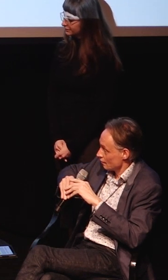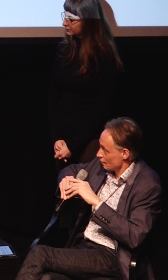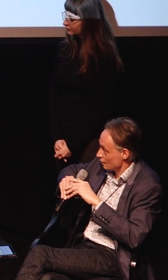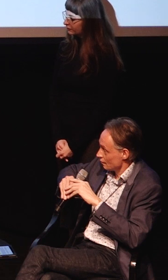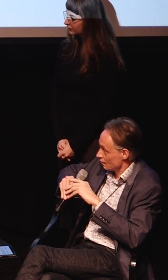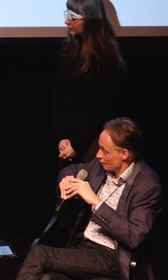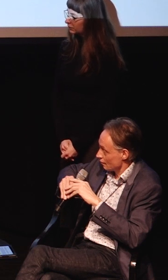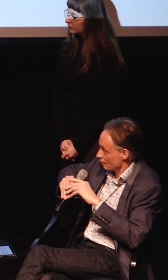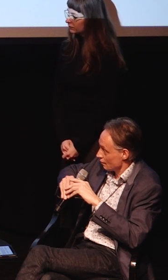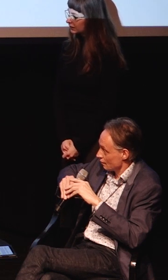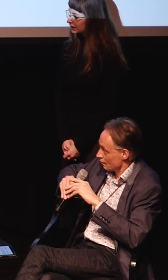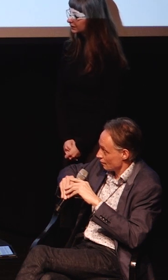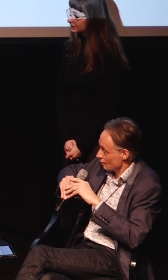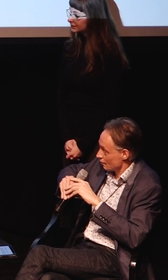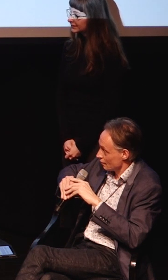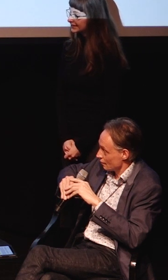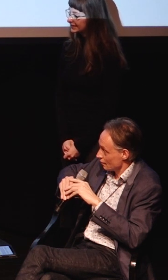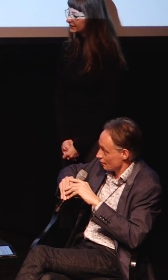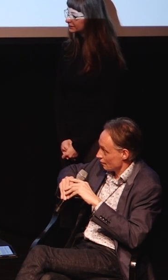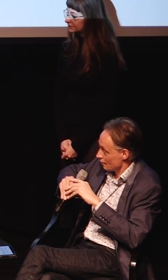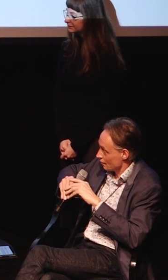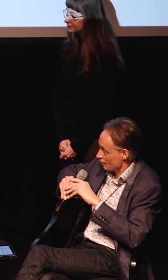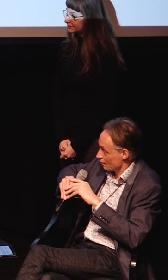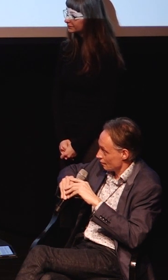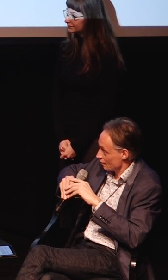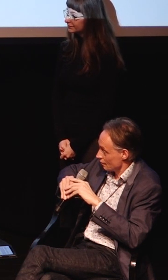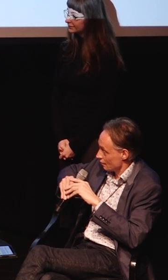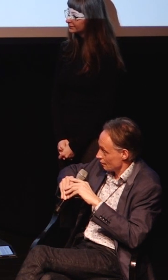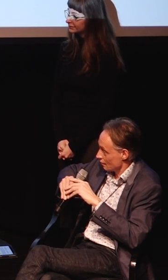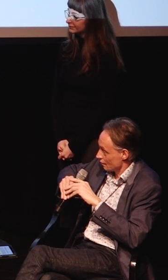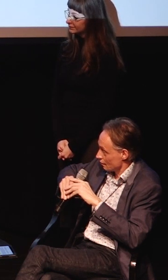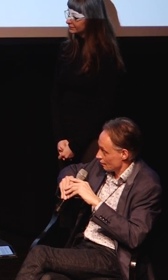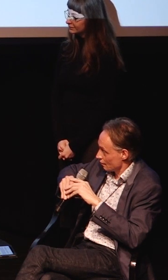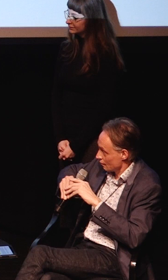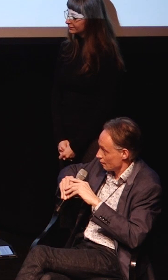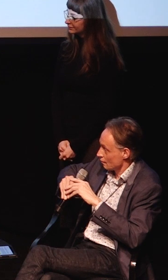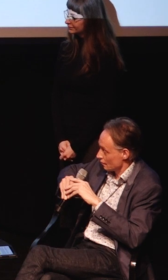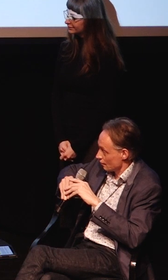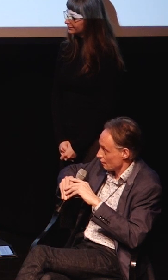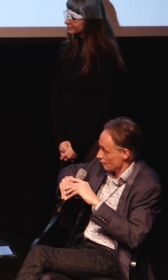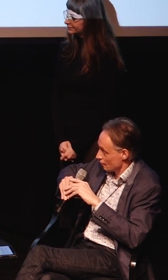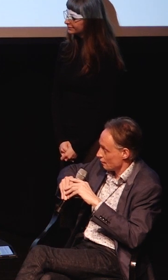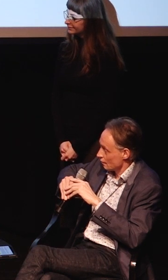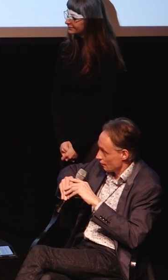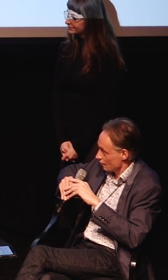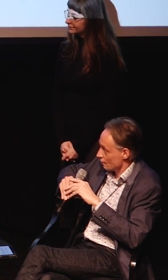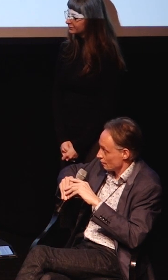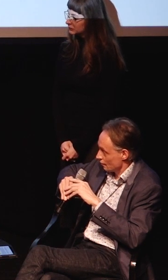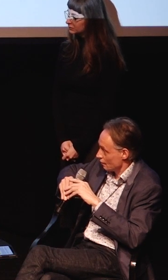this magical princess, and everyone was telling me I was so amazing, but I was really living in someone else's experience, because when I